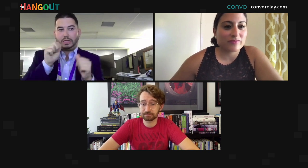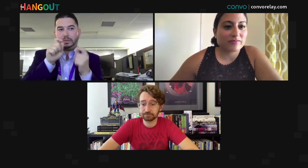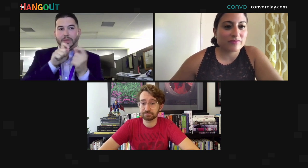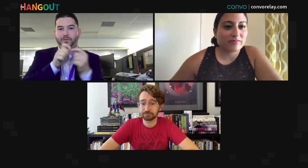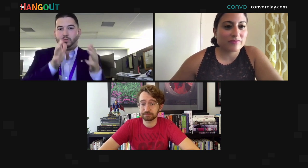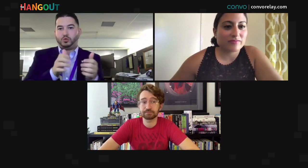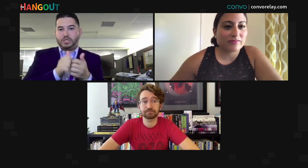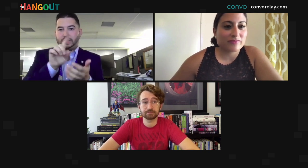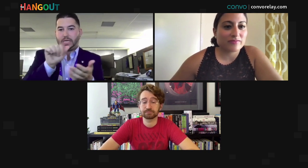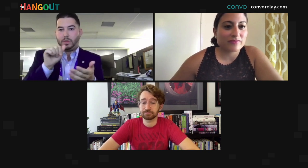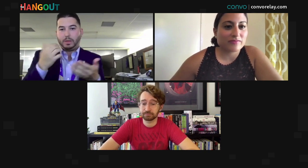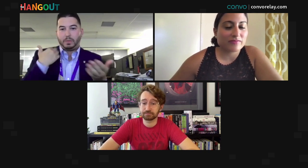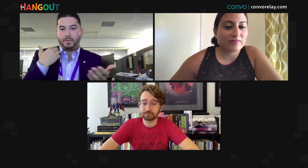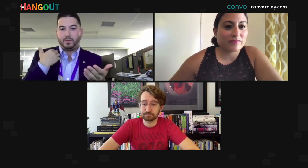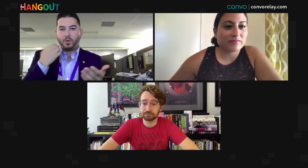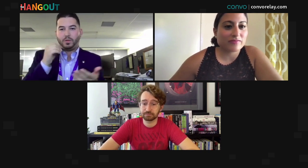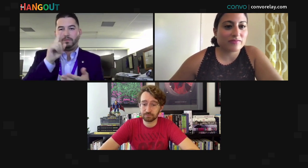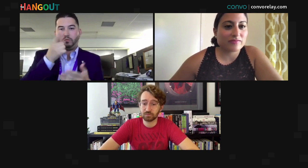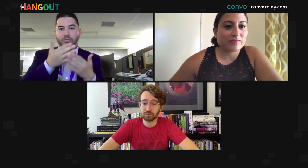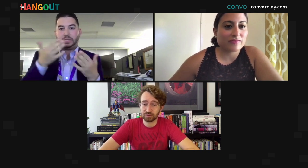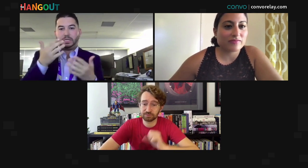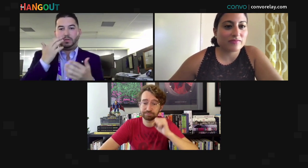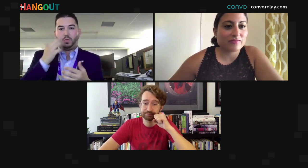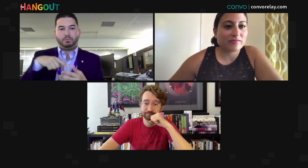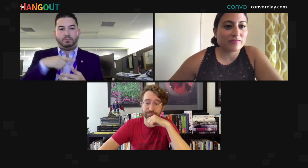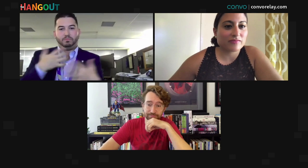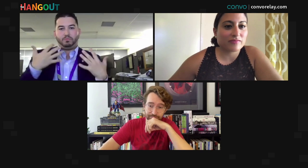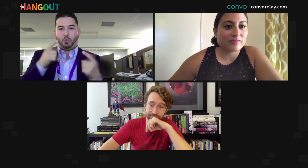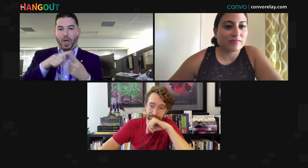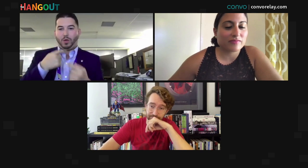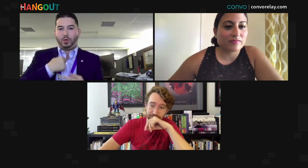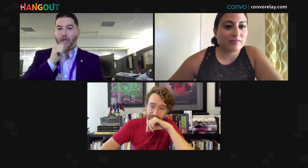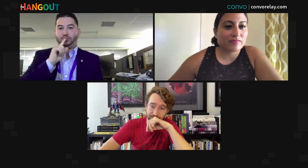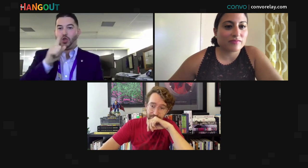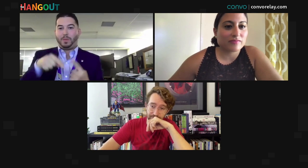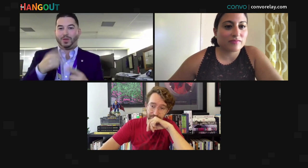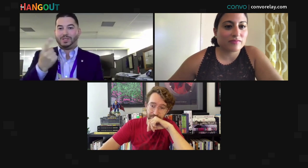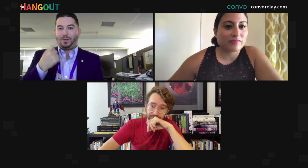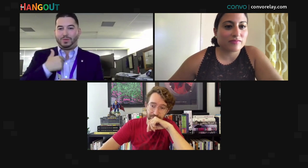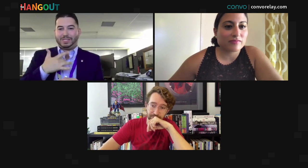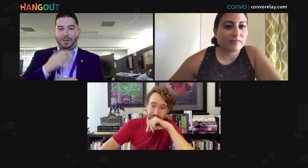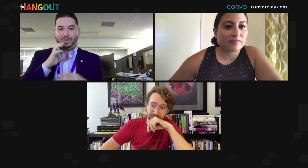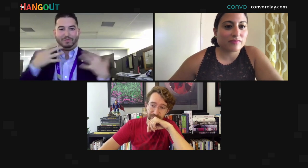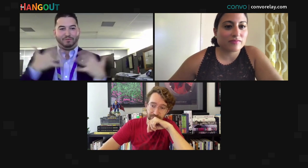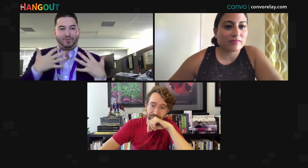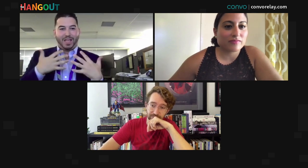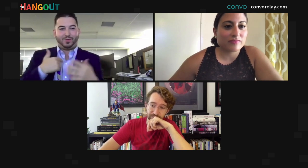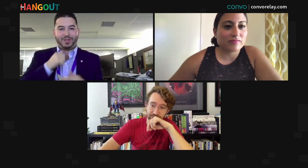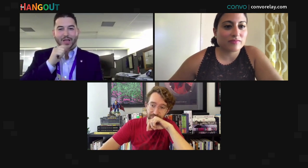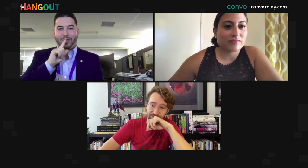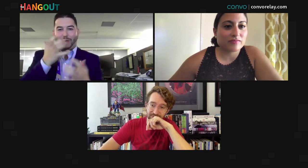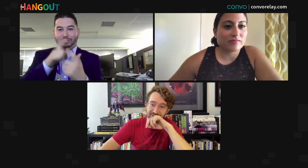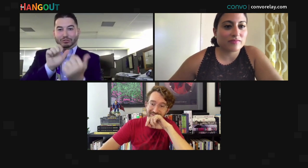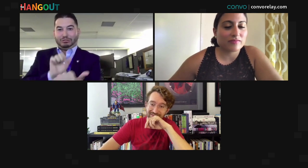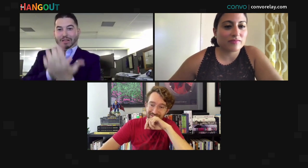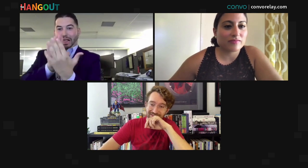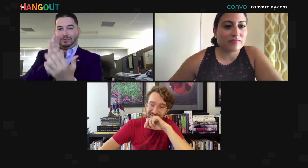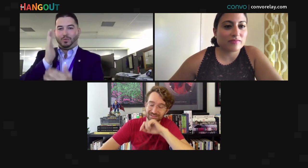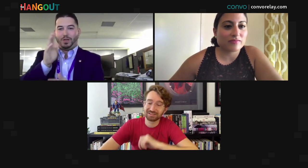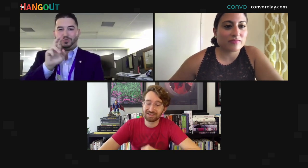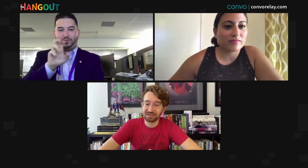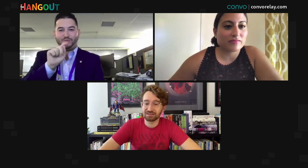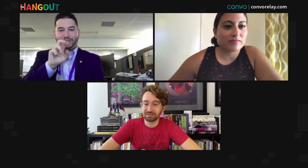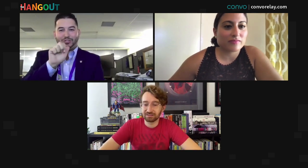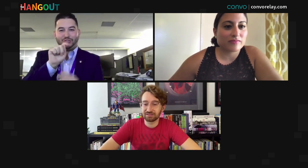deaf person or a specific person with a disability before. So it's the first time. And when we're not sure about something, we're afraid